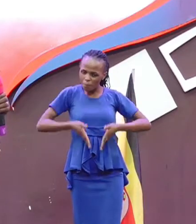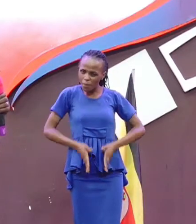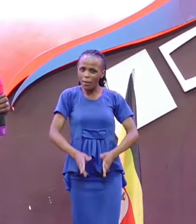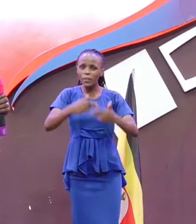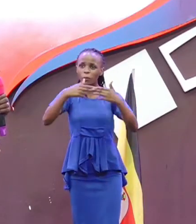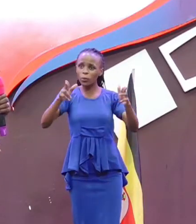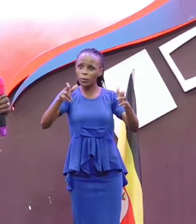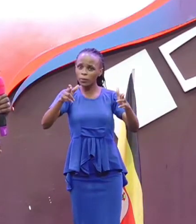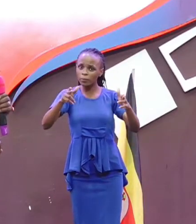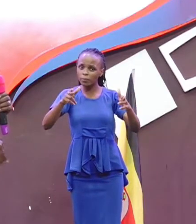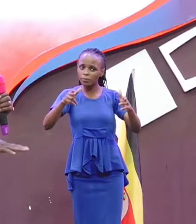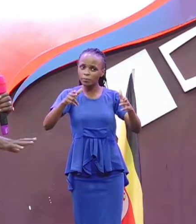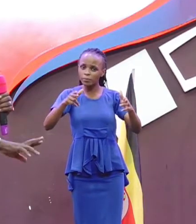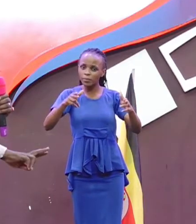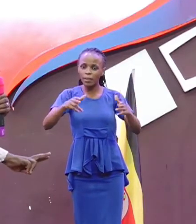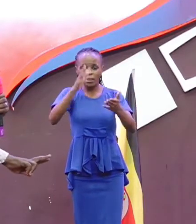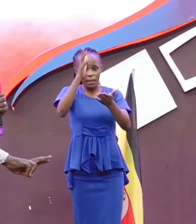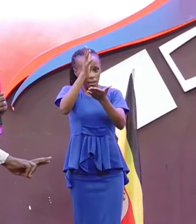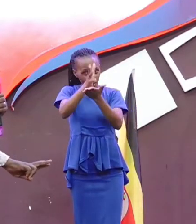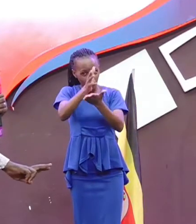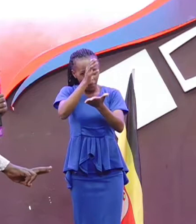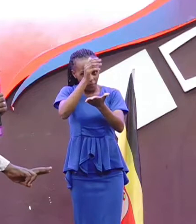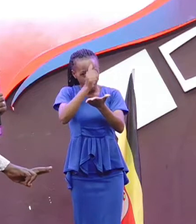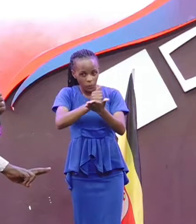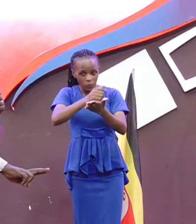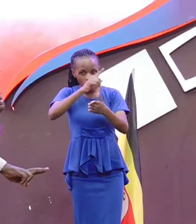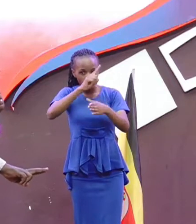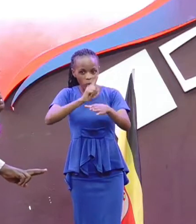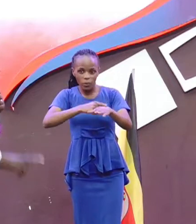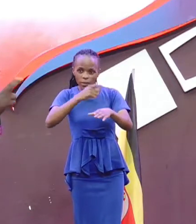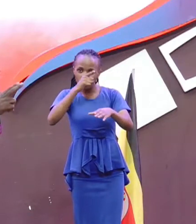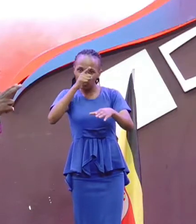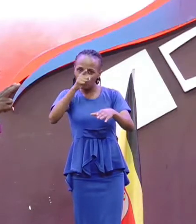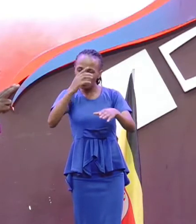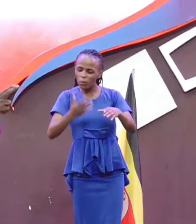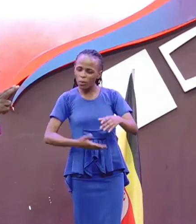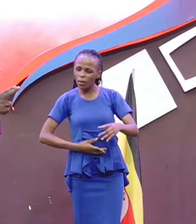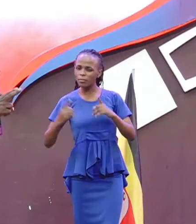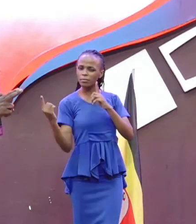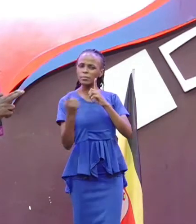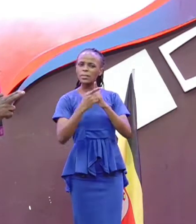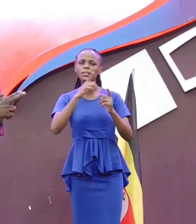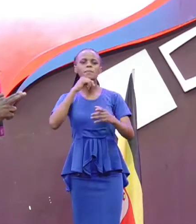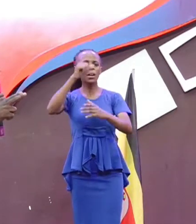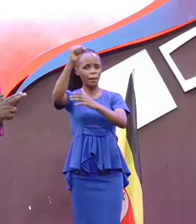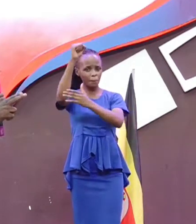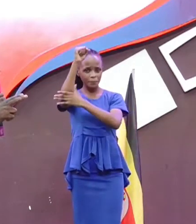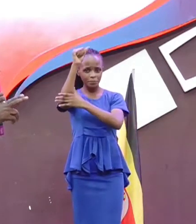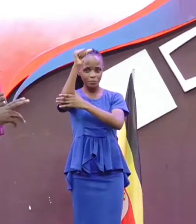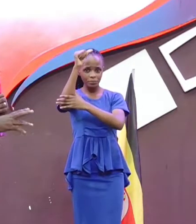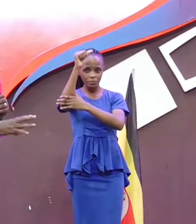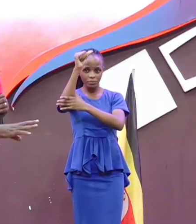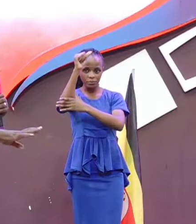this vision is birthed. Kubanga ng'otuuse ku musajja ono Ibrahimu. Because when you reach to this man